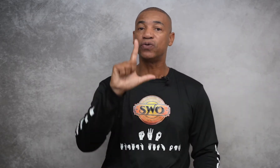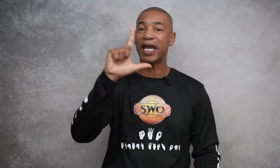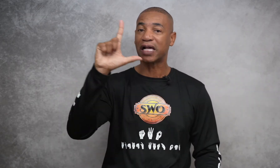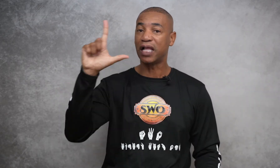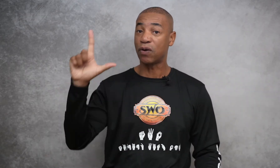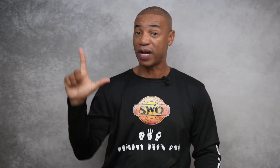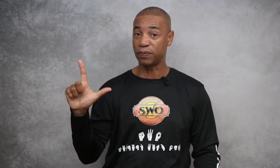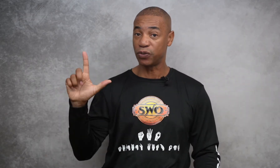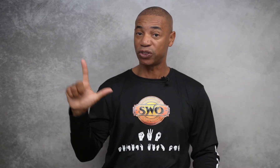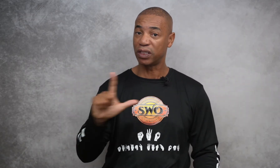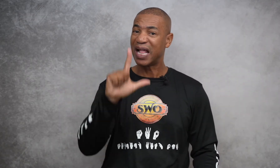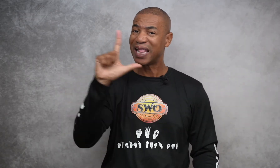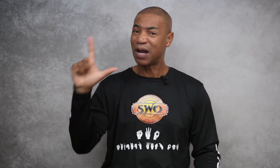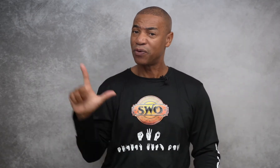a clockwise motion.